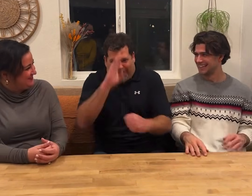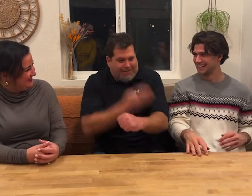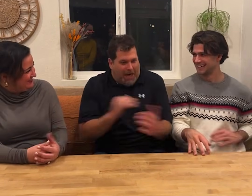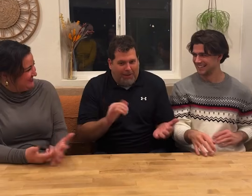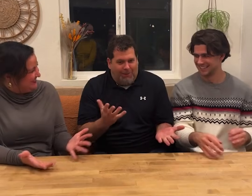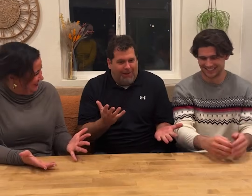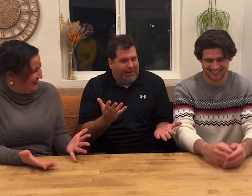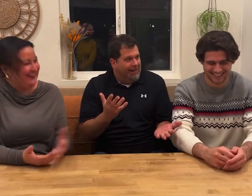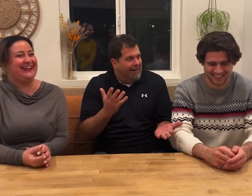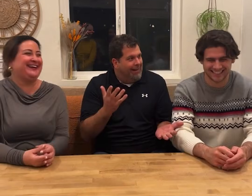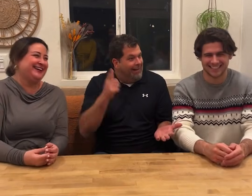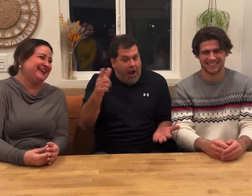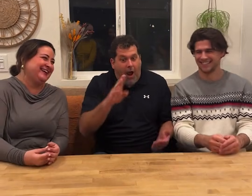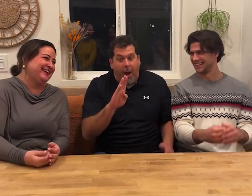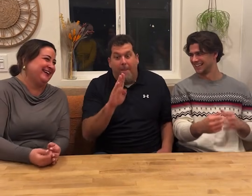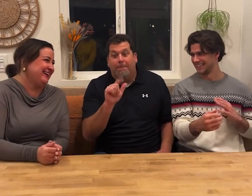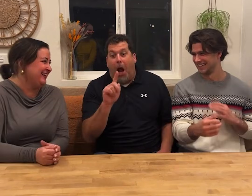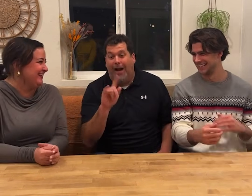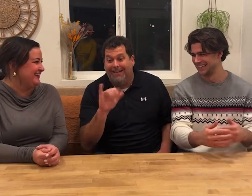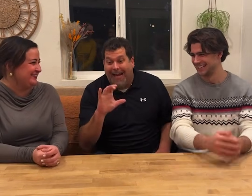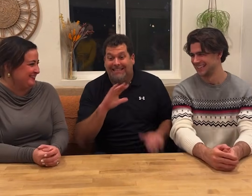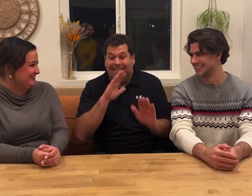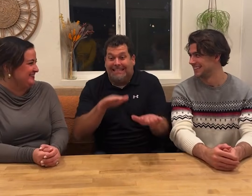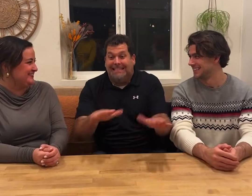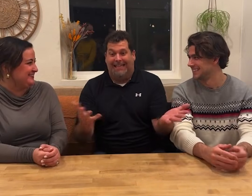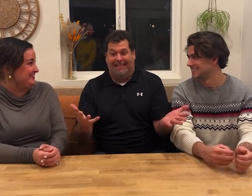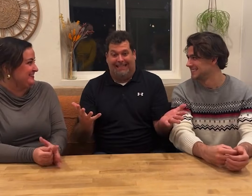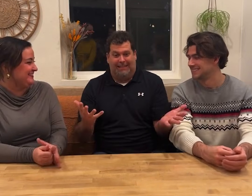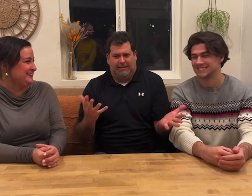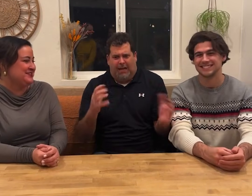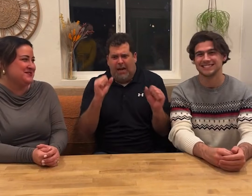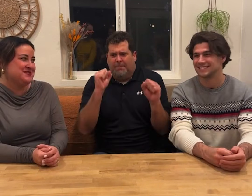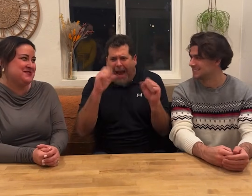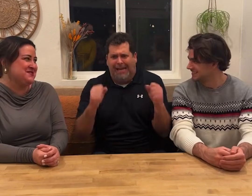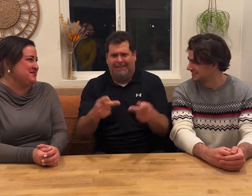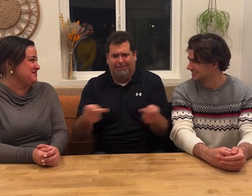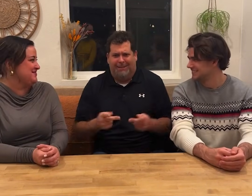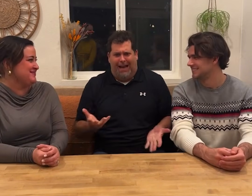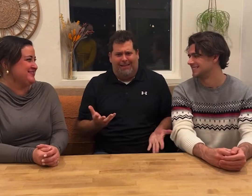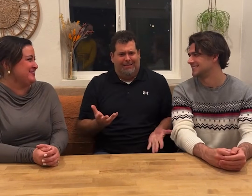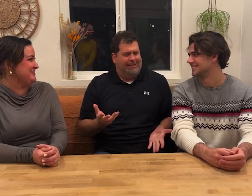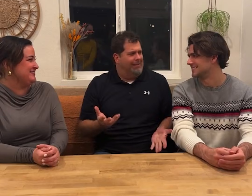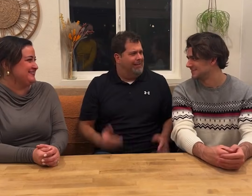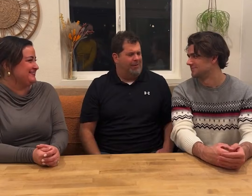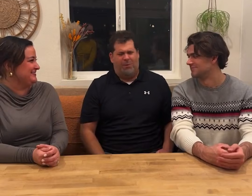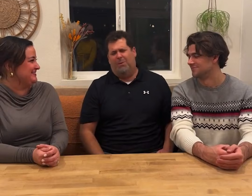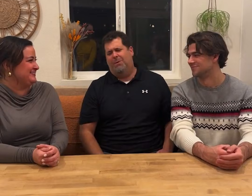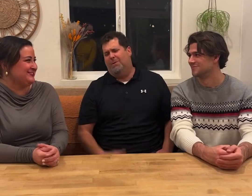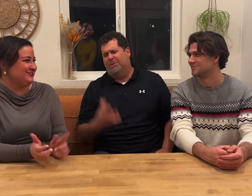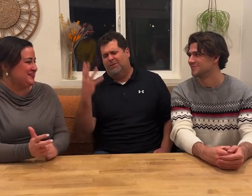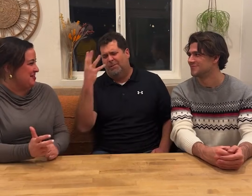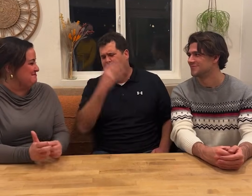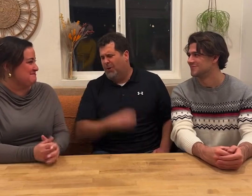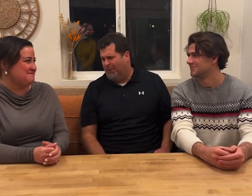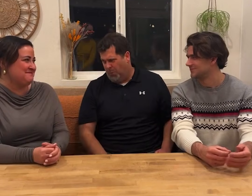their dad? Right, and me, who gets to do that with their son? At the Baltic Sea, but oh my gosh, such an amazing place to do it. It